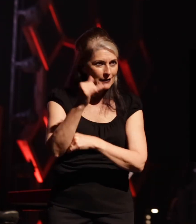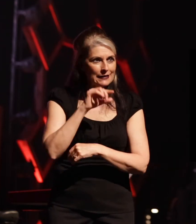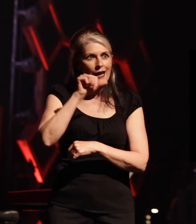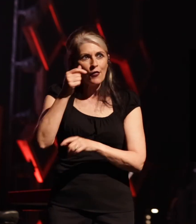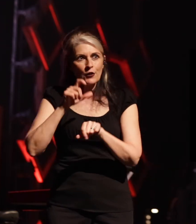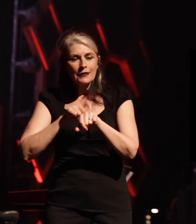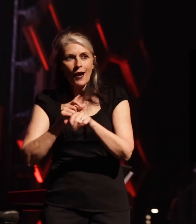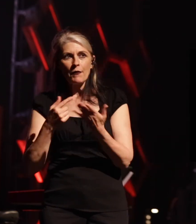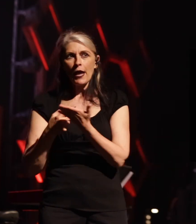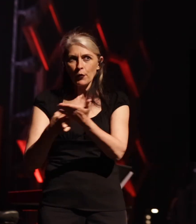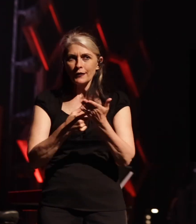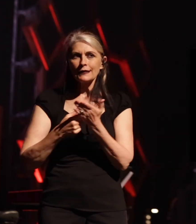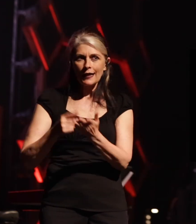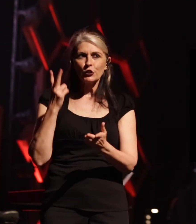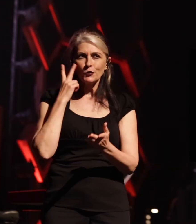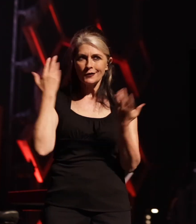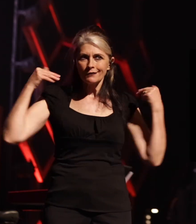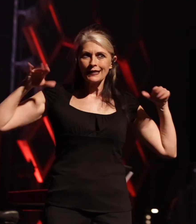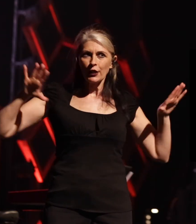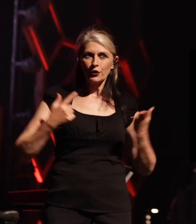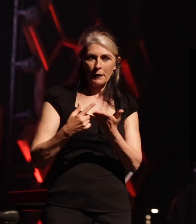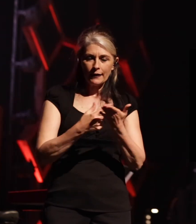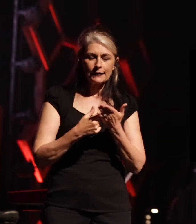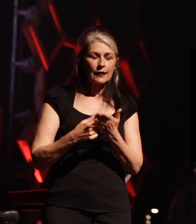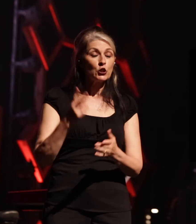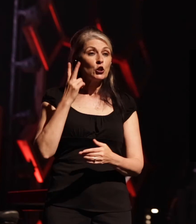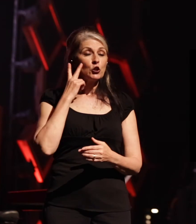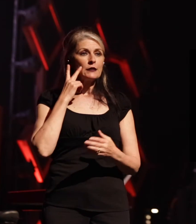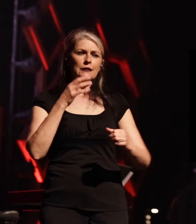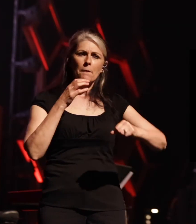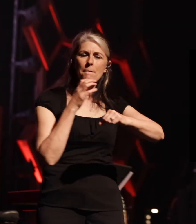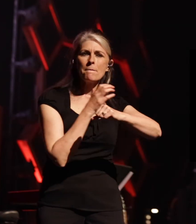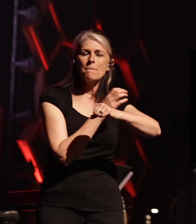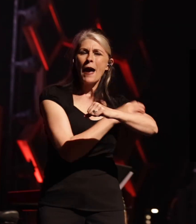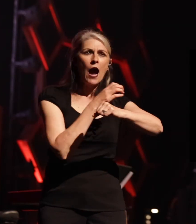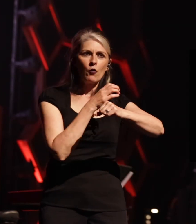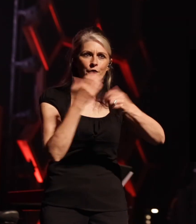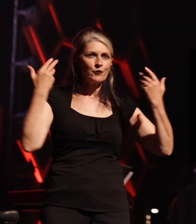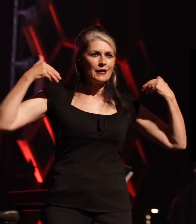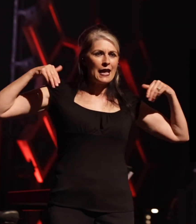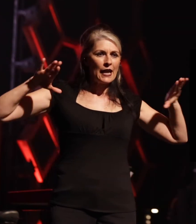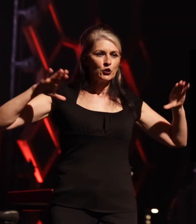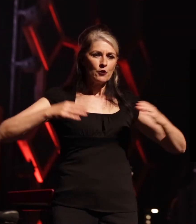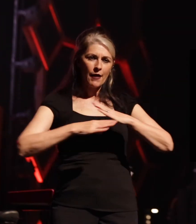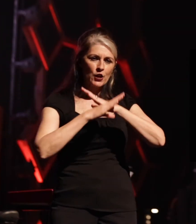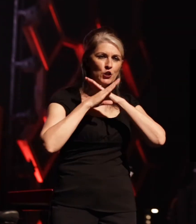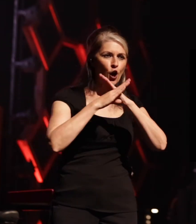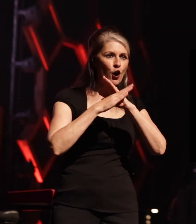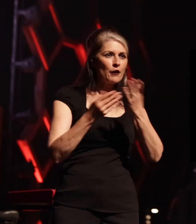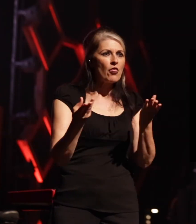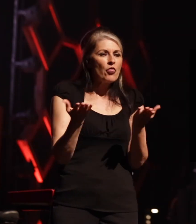see the cherubim in Scripture. So we see these cherubim as powerful creatures that guarded really the presence of